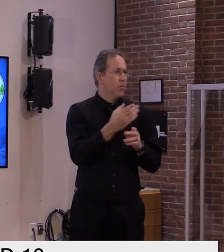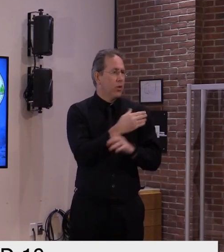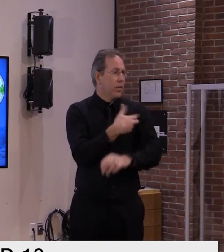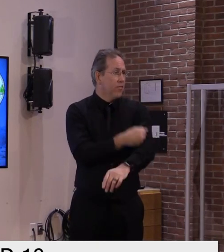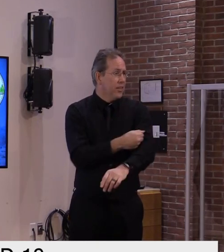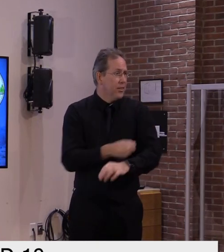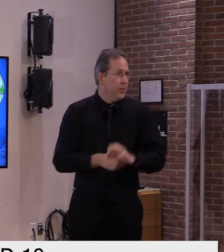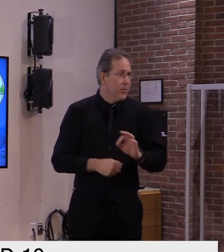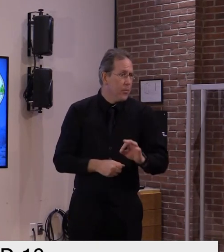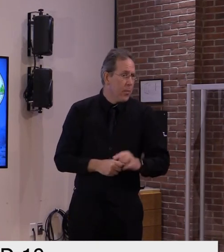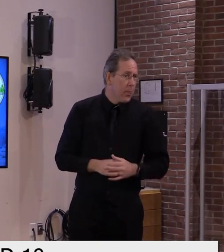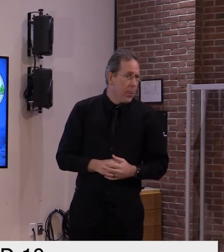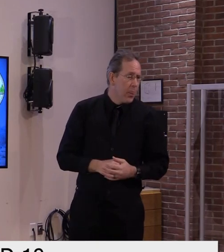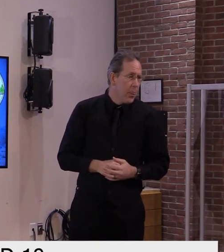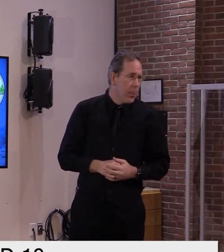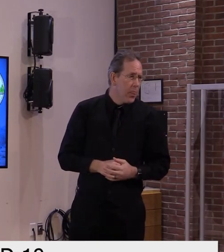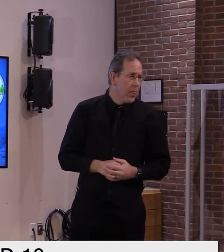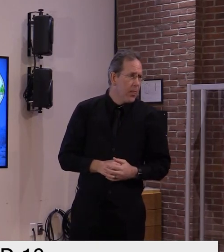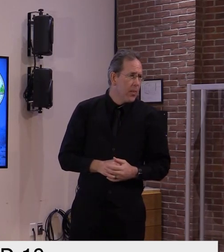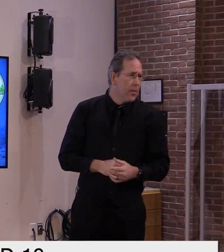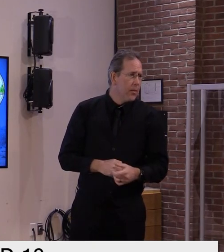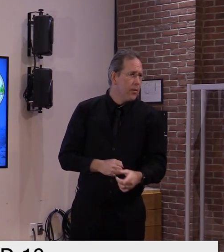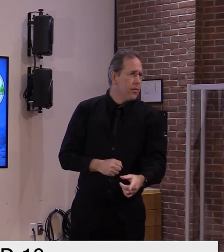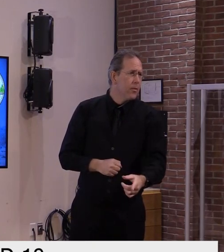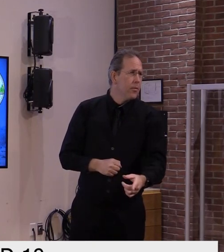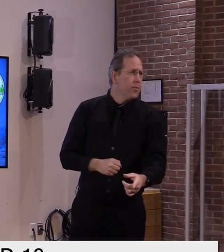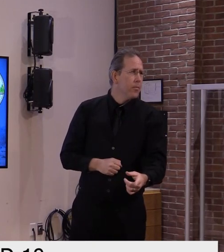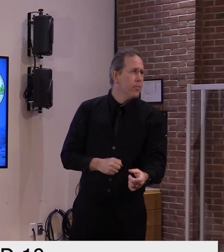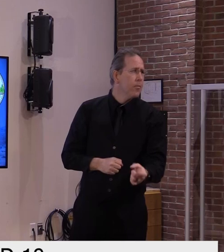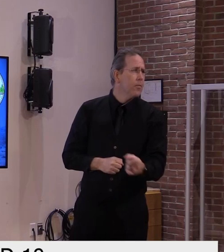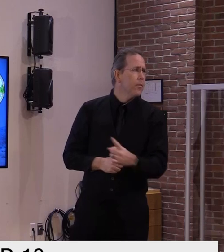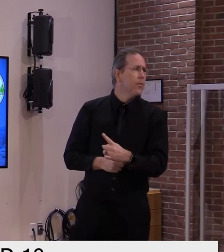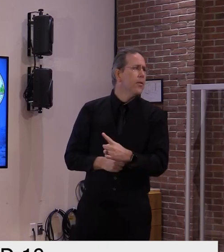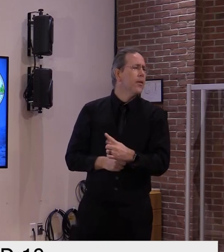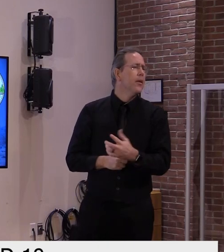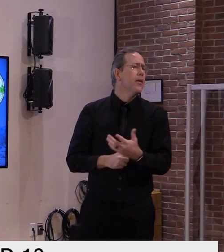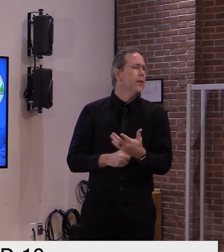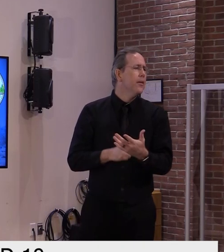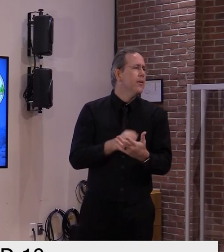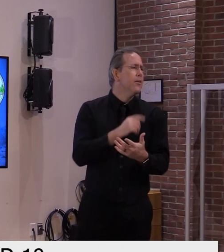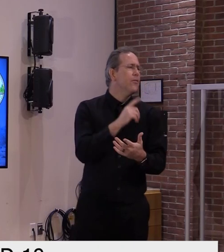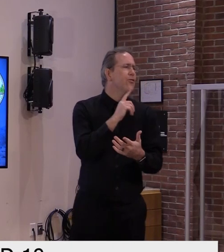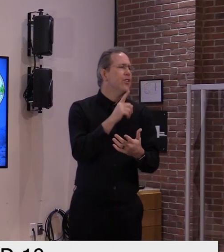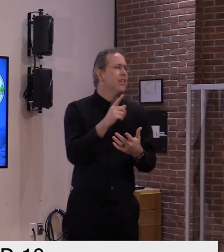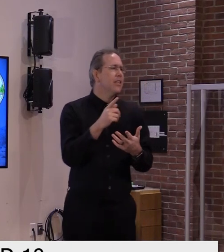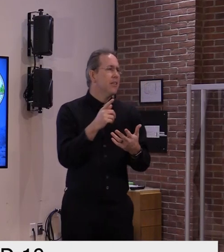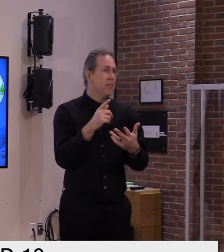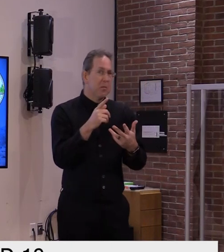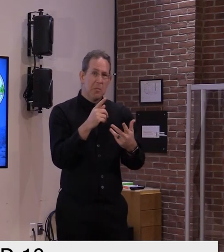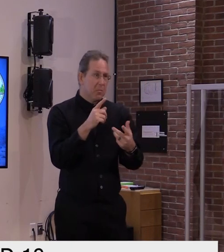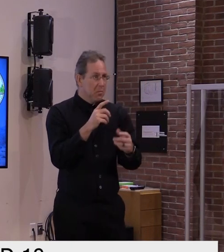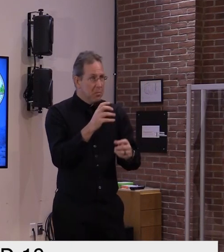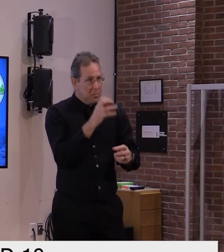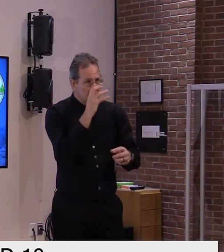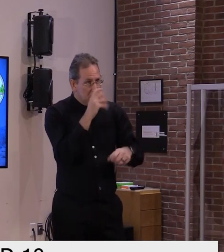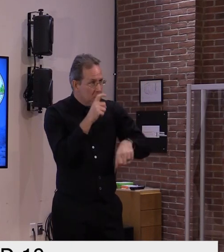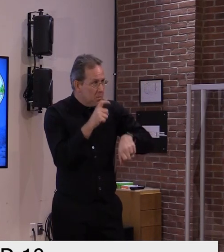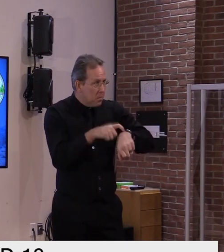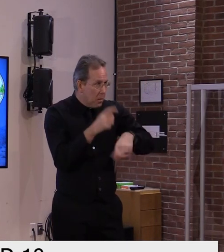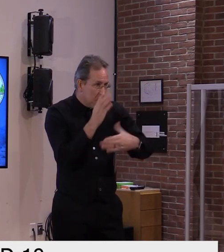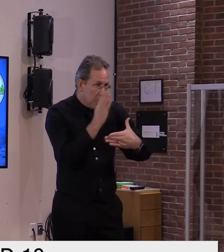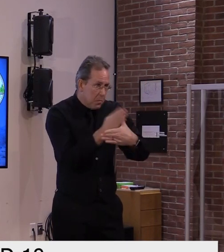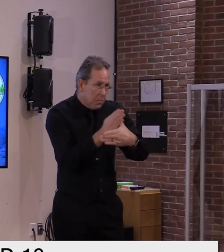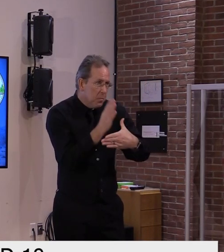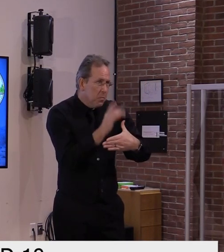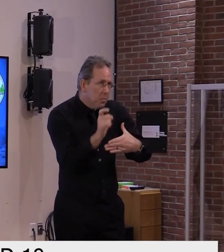And there is a little bit of flexibility. Right, so there's a little bit of flexibility in when one can get a second dose. It's not a magical thing about